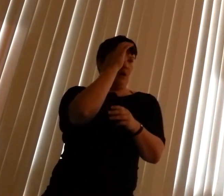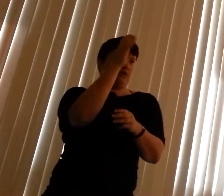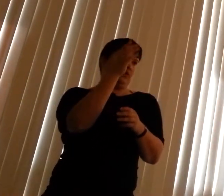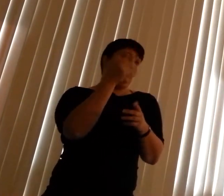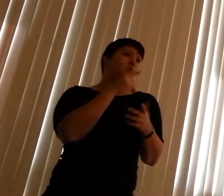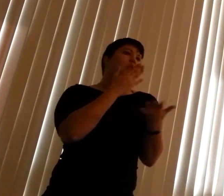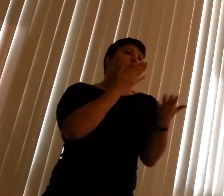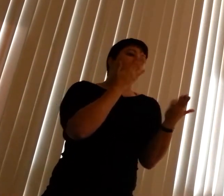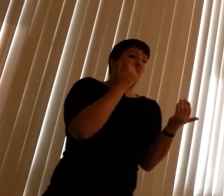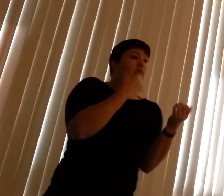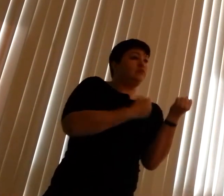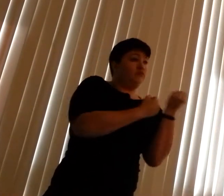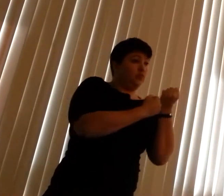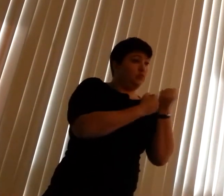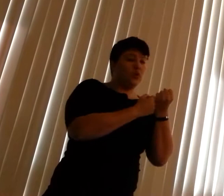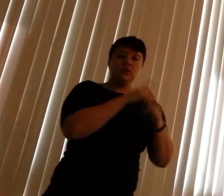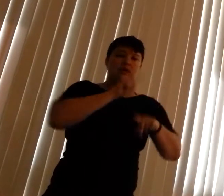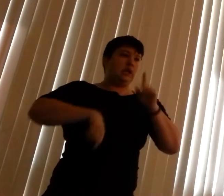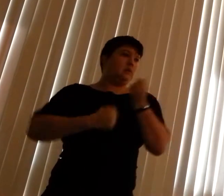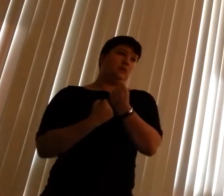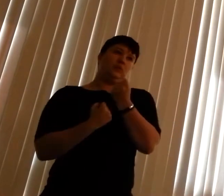endorse.